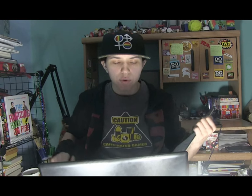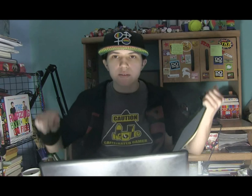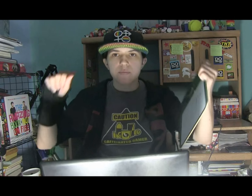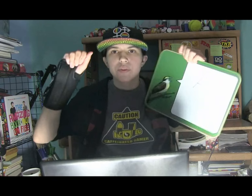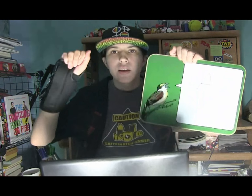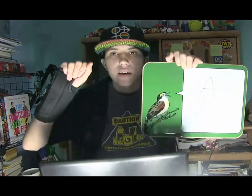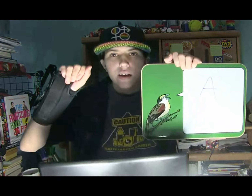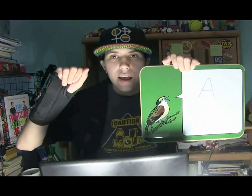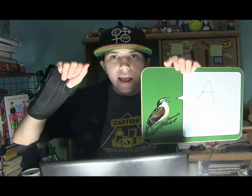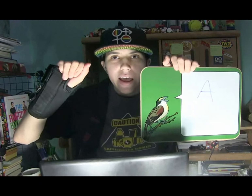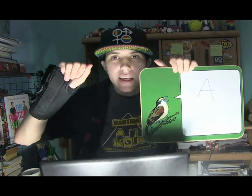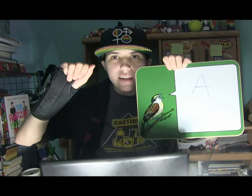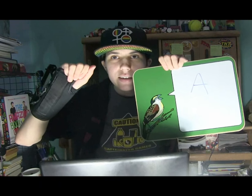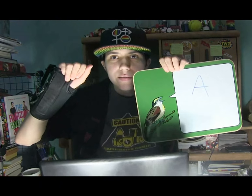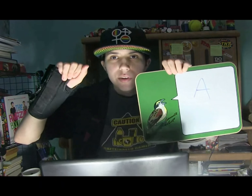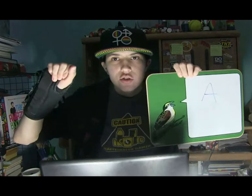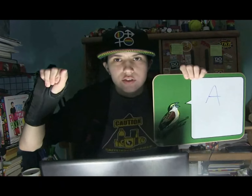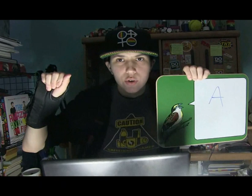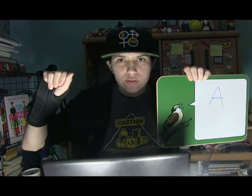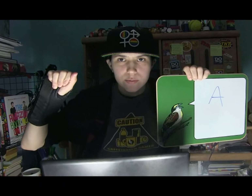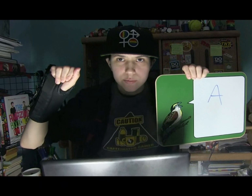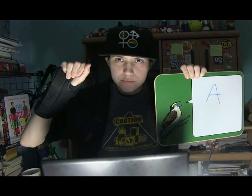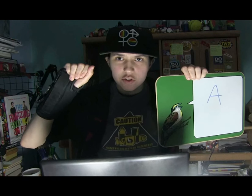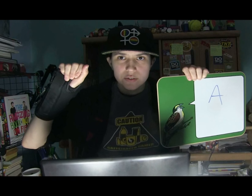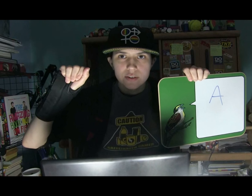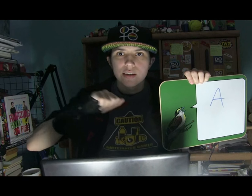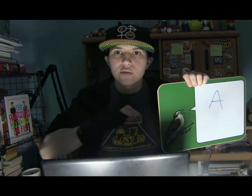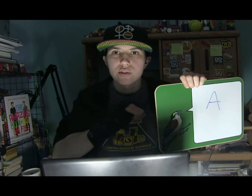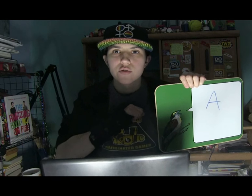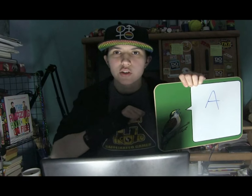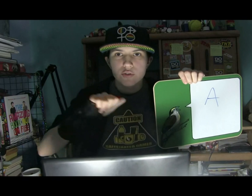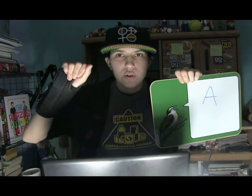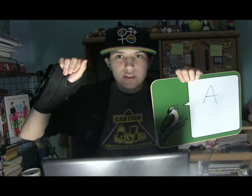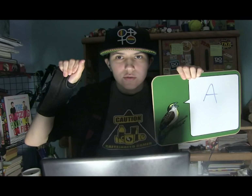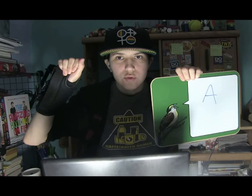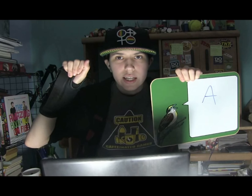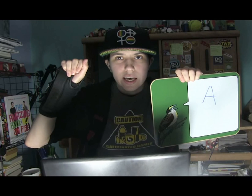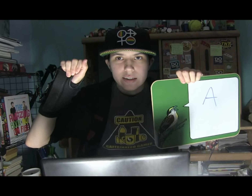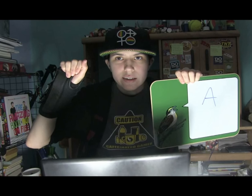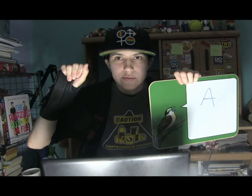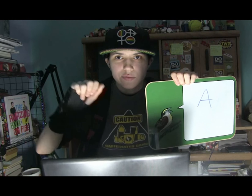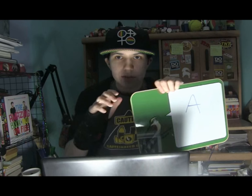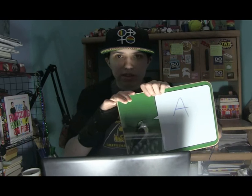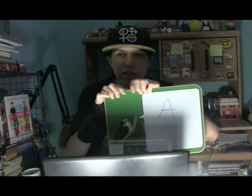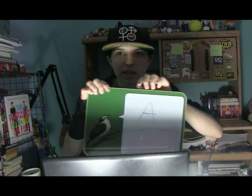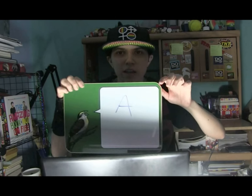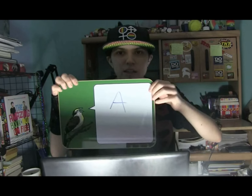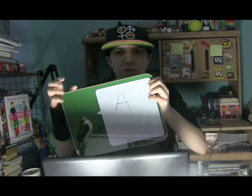Anyway, A. Just focus on the right hand. Unless you would